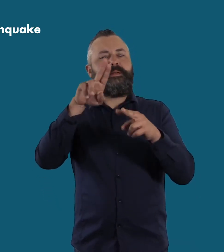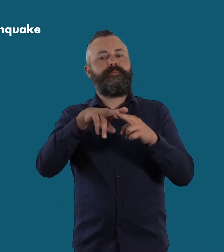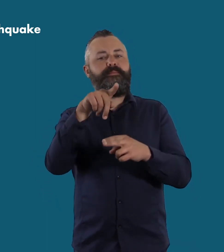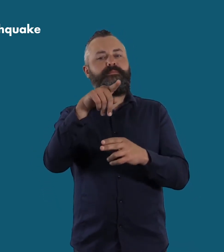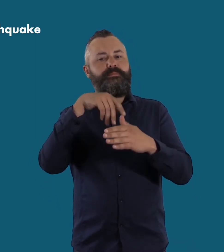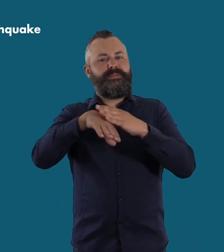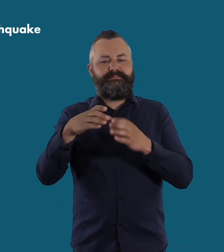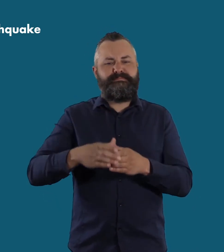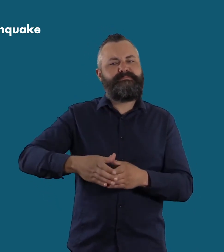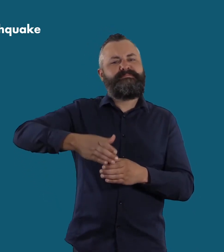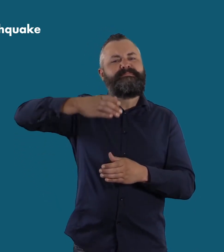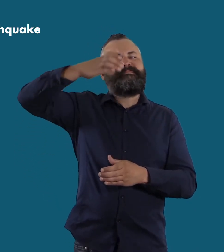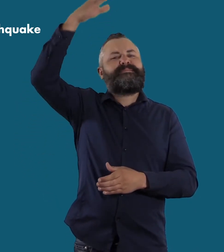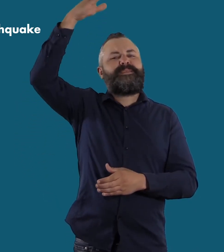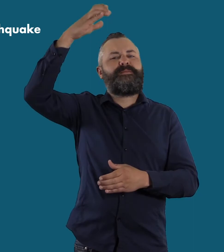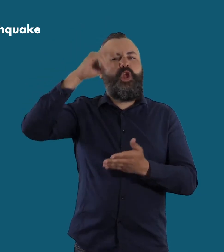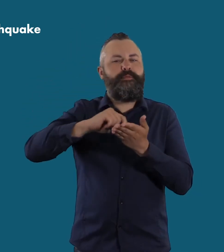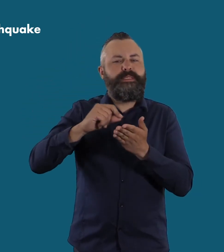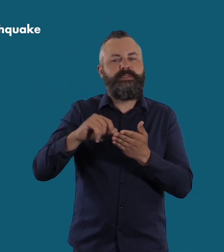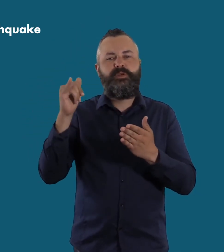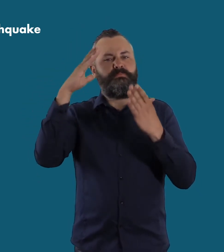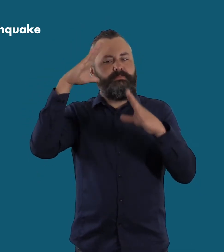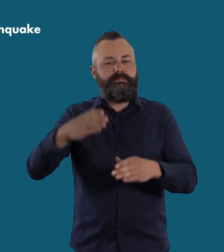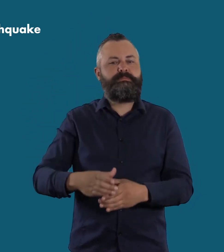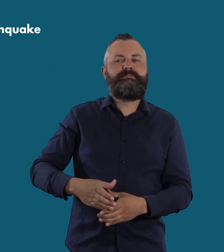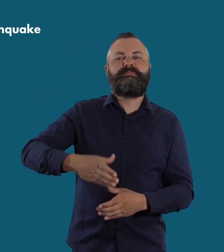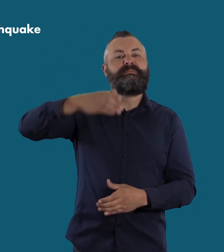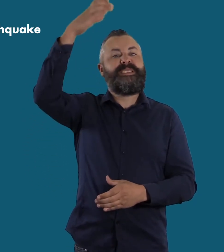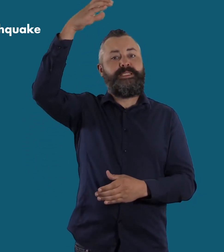In high-rise buildings, stay clear of windows and outer walls.